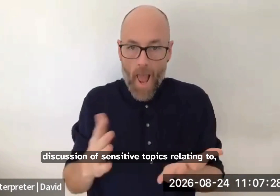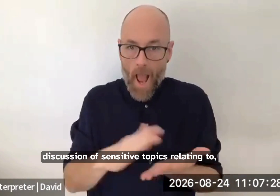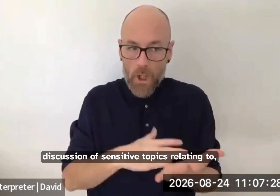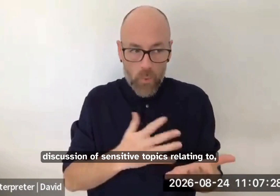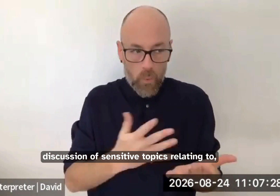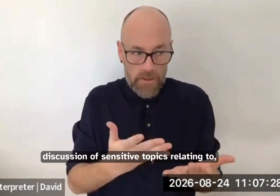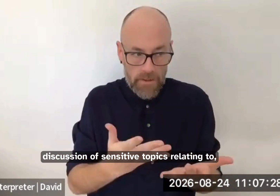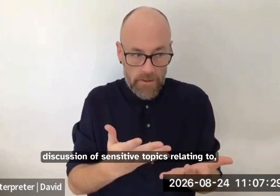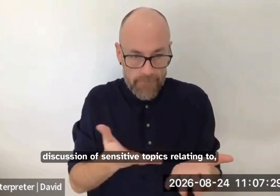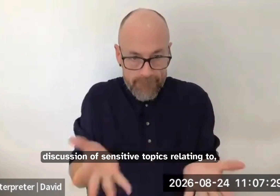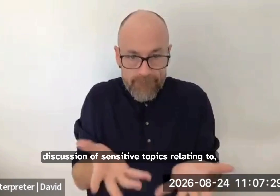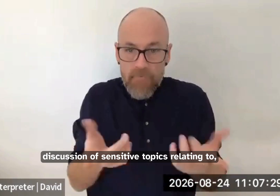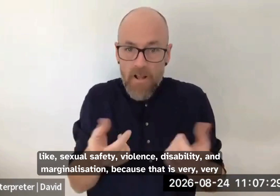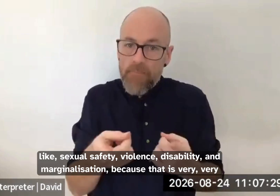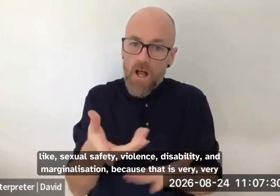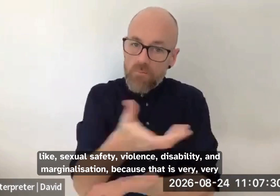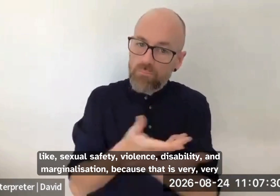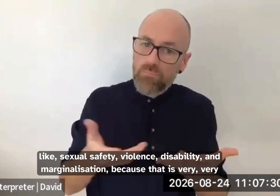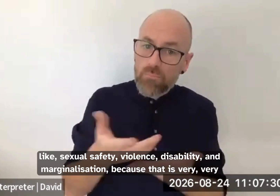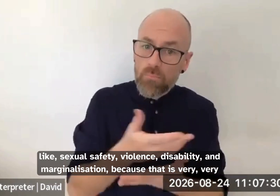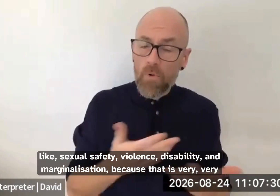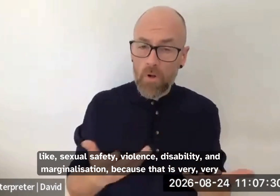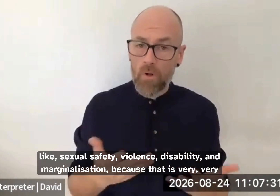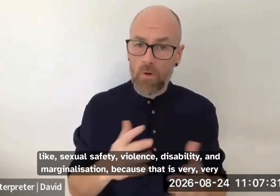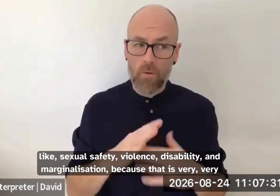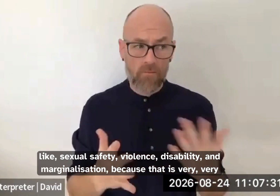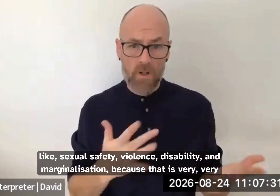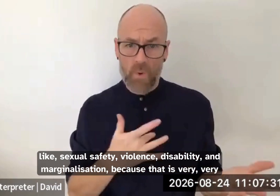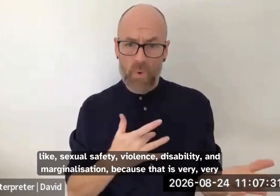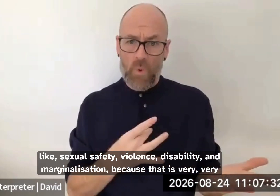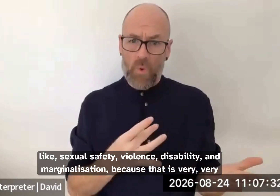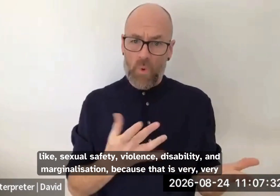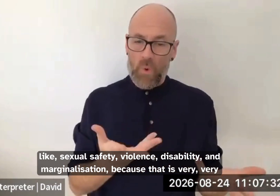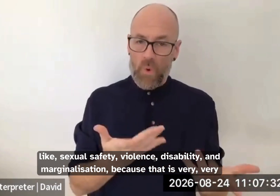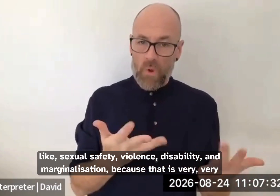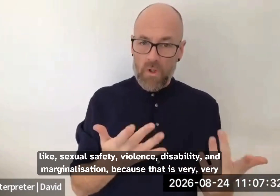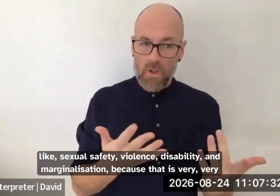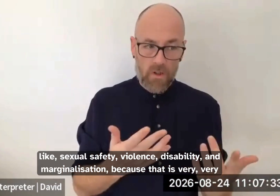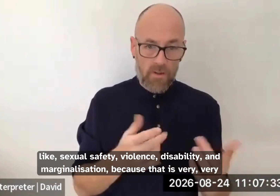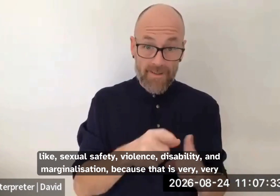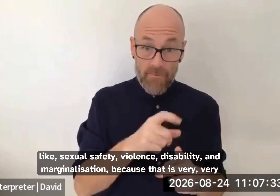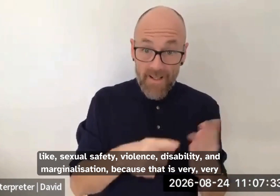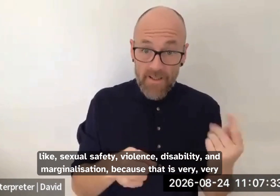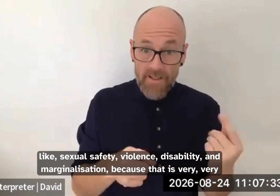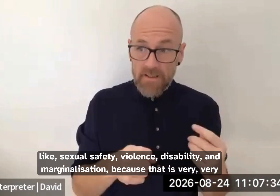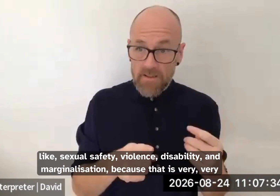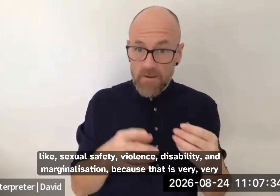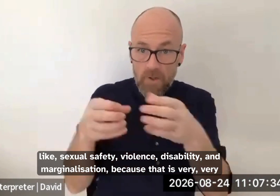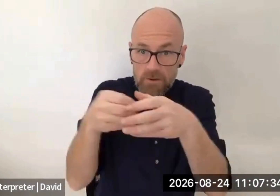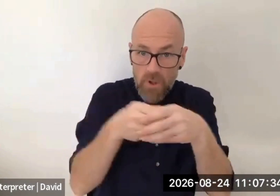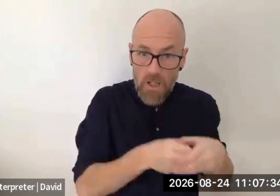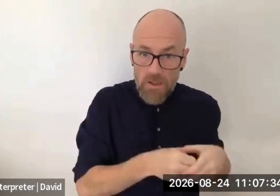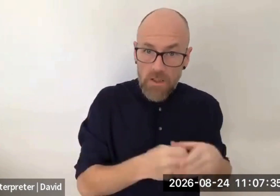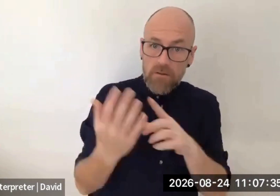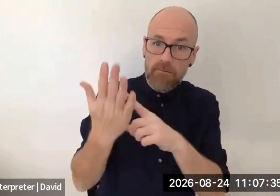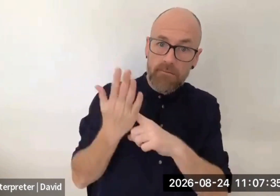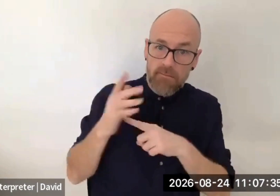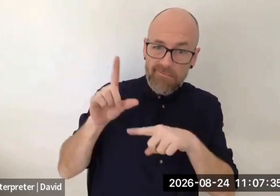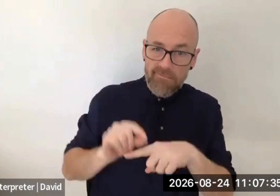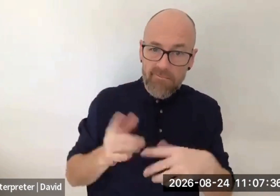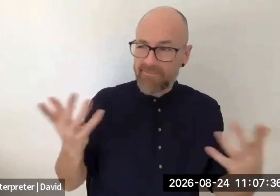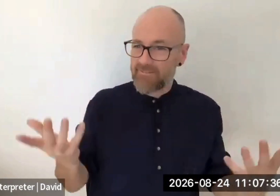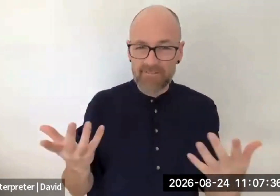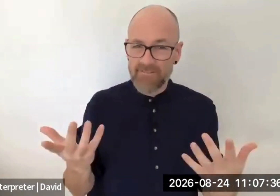discussion of sensitive topics relating to like sexual safety, violence, disability, and marginalization, because that is very, very scary.